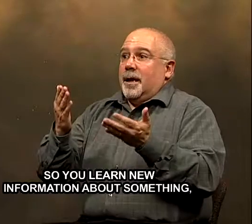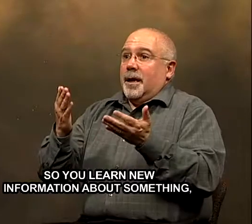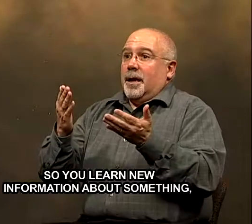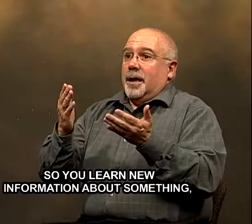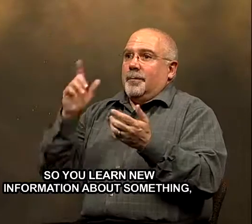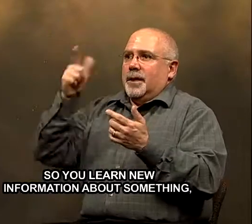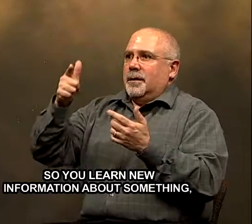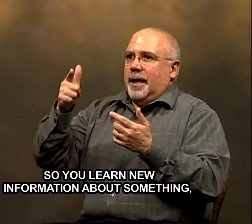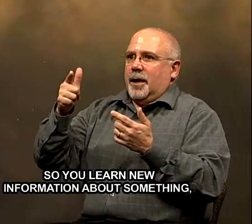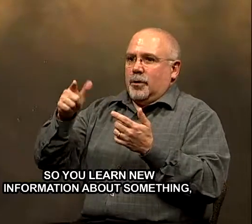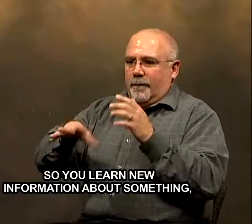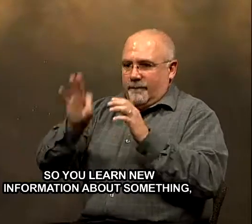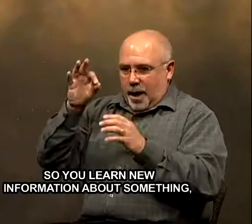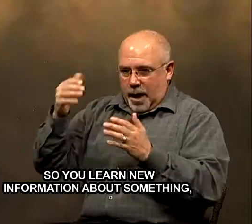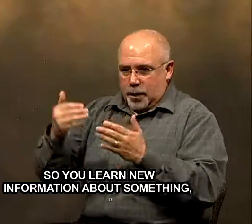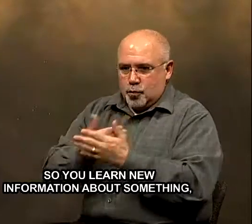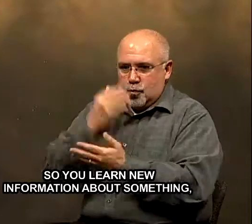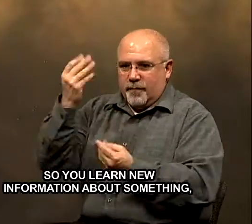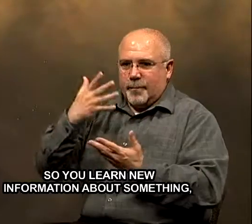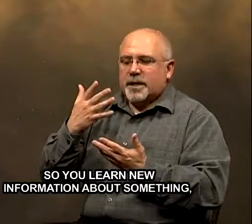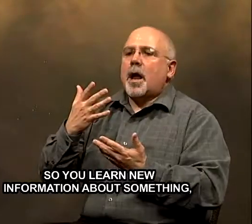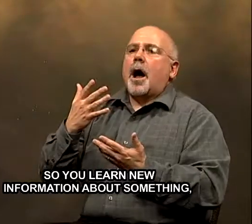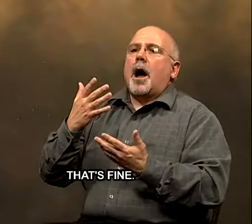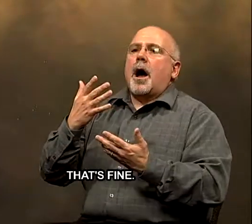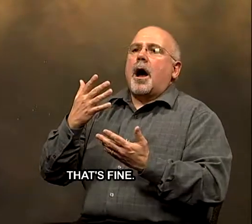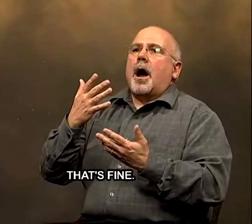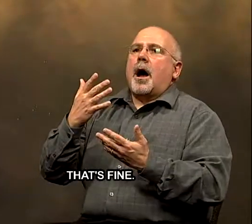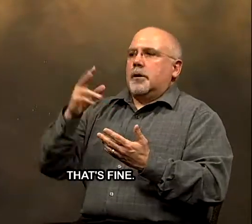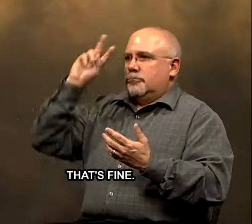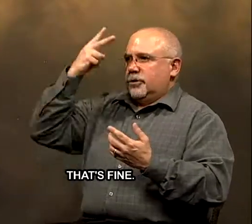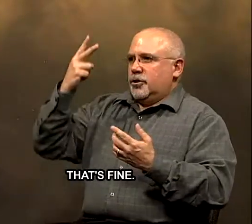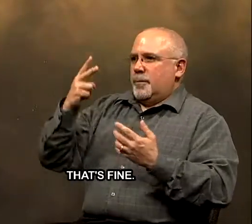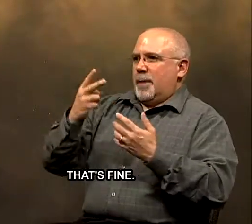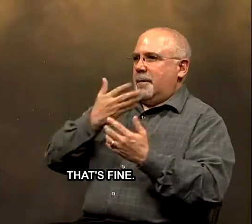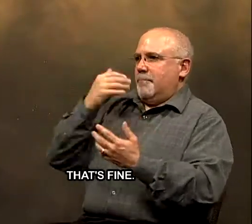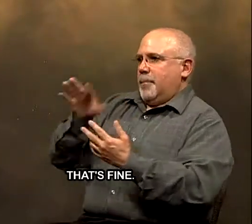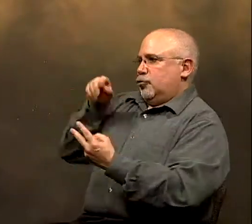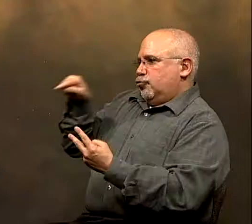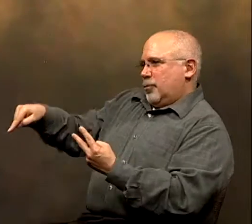So you learn new information about something, that's fine.